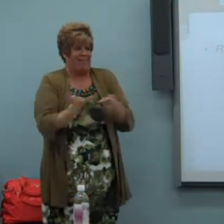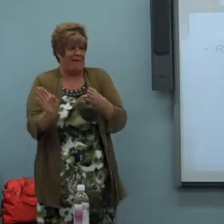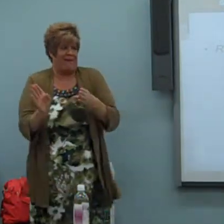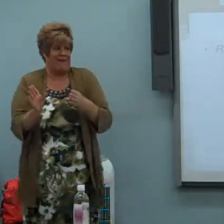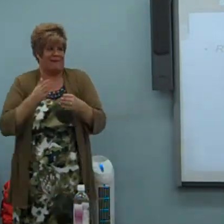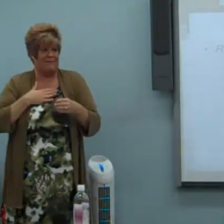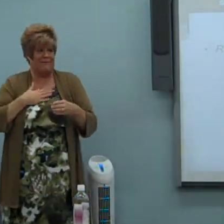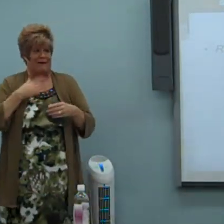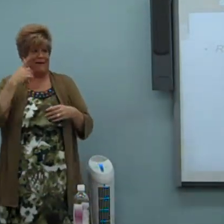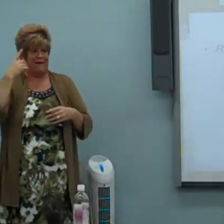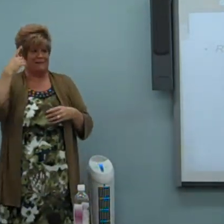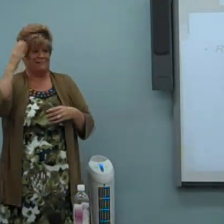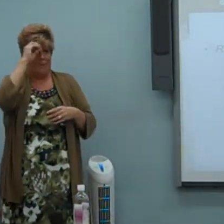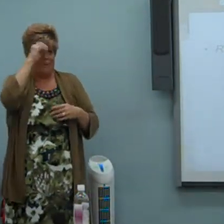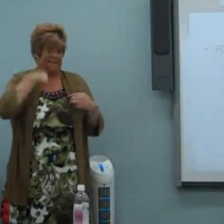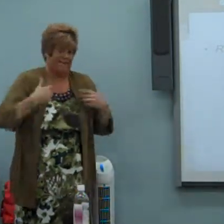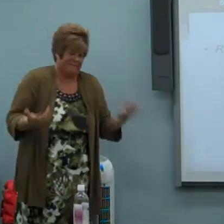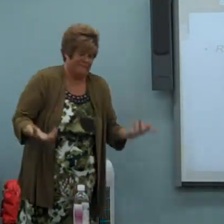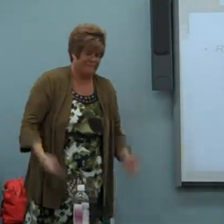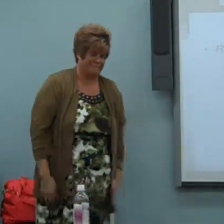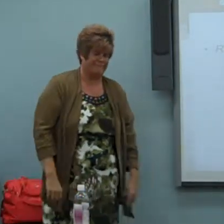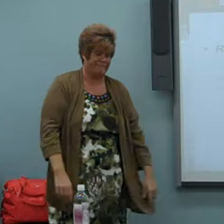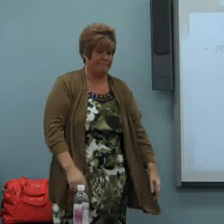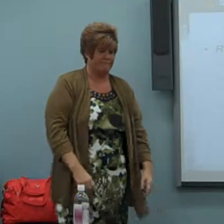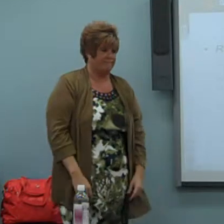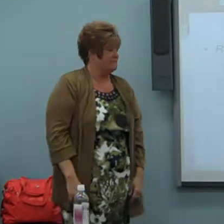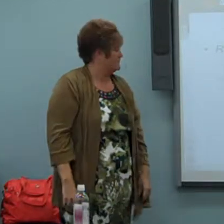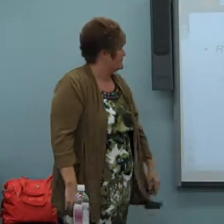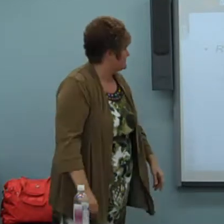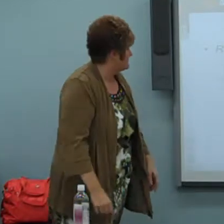And that's really our business plan, and it's a good plan to have, and I'm happy with that.